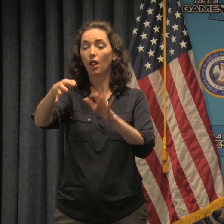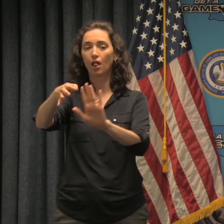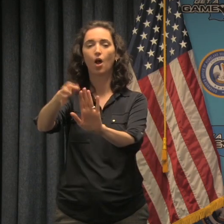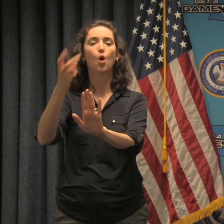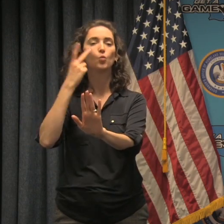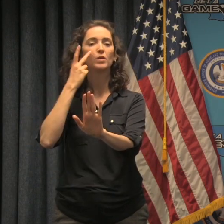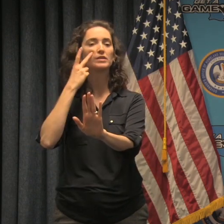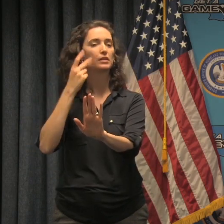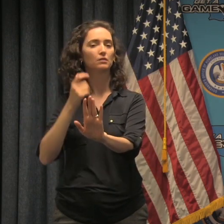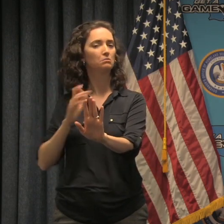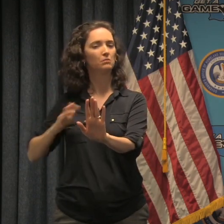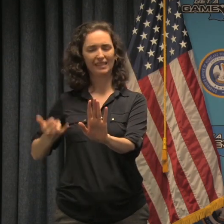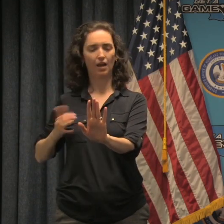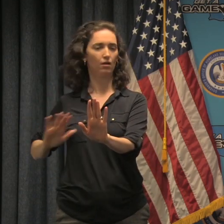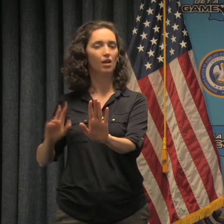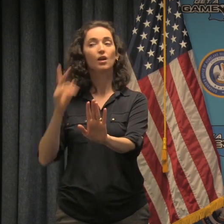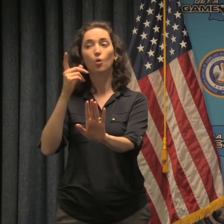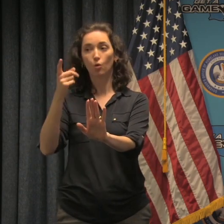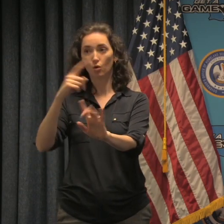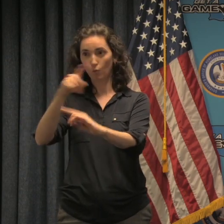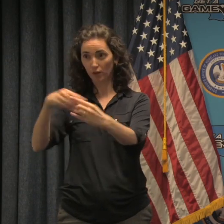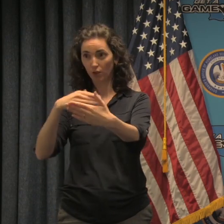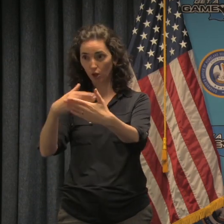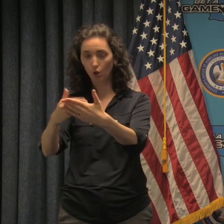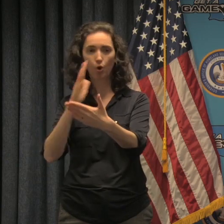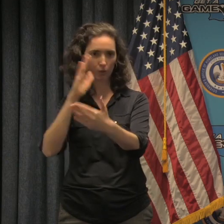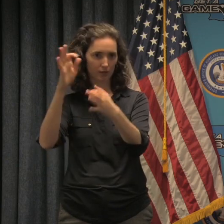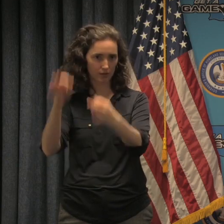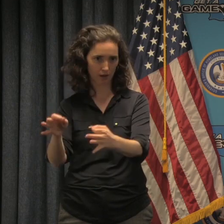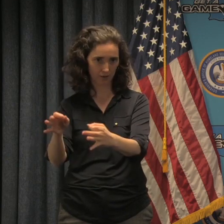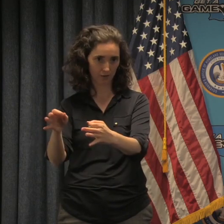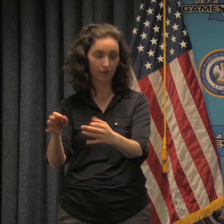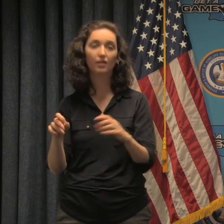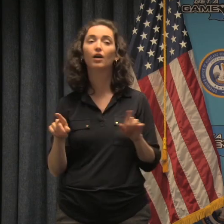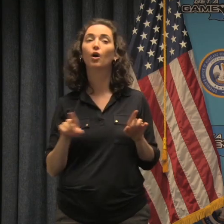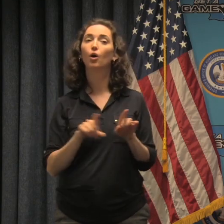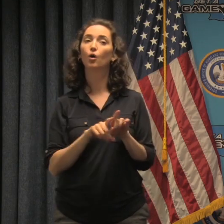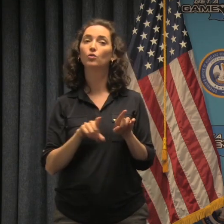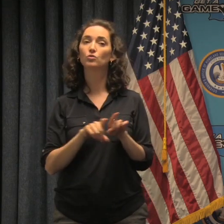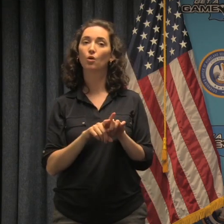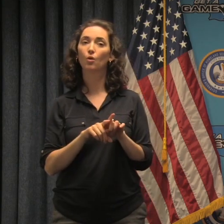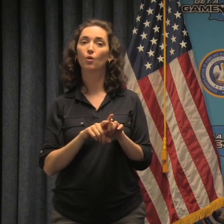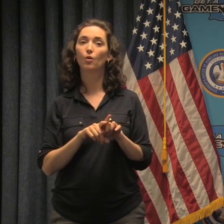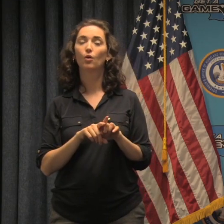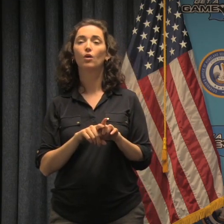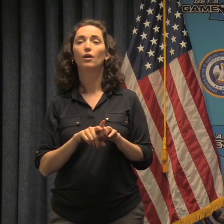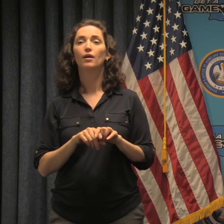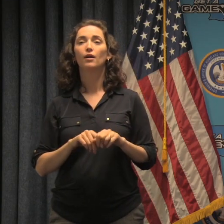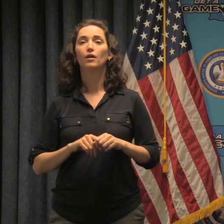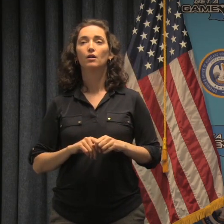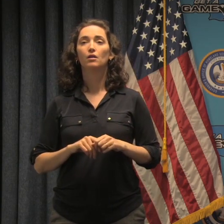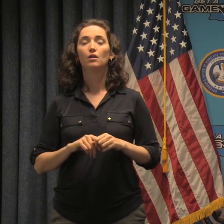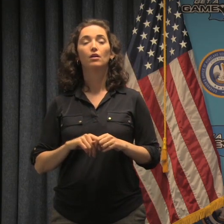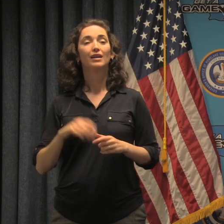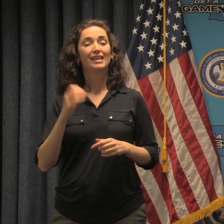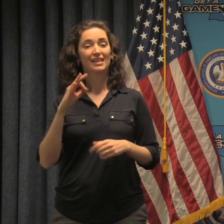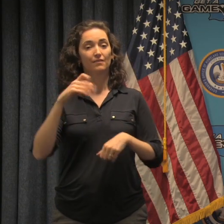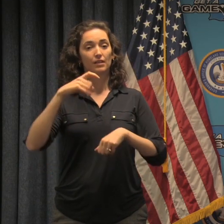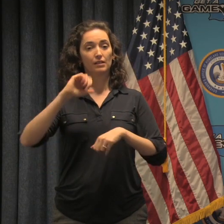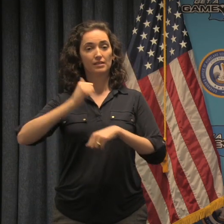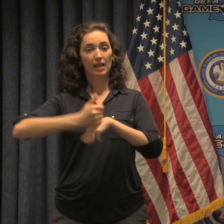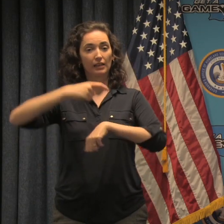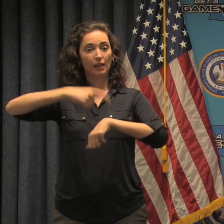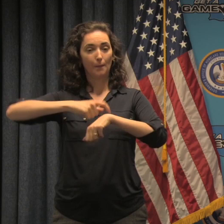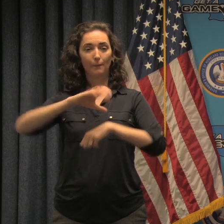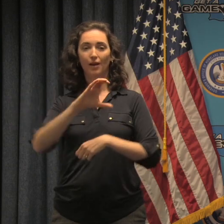We're just not there yet. Secondly, I can see where you would potentially have less social contact with a curfew, but